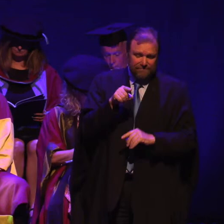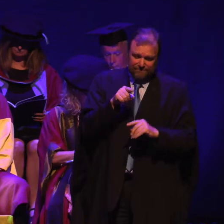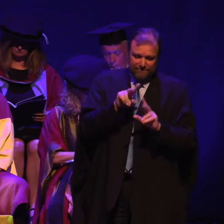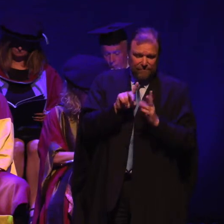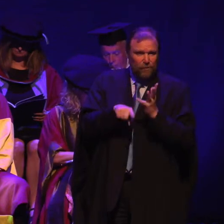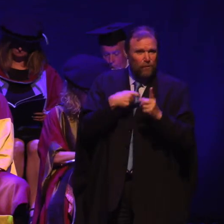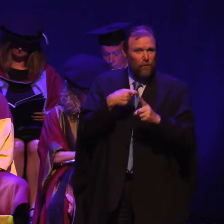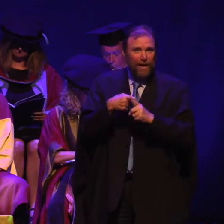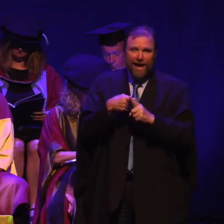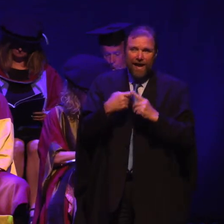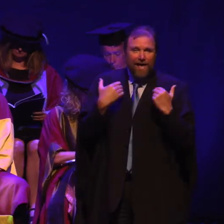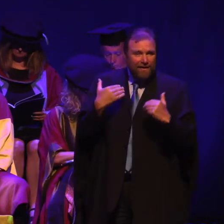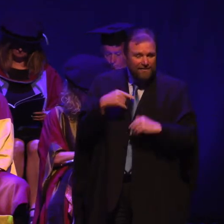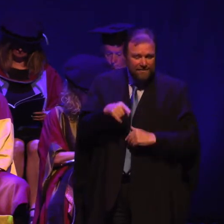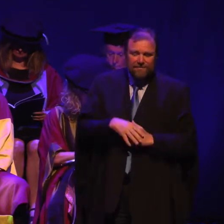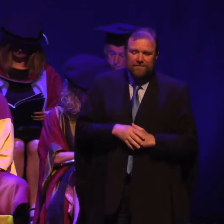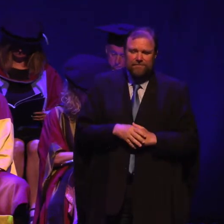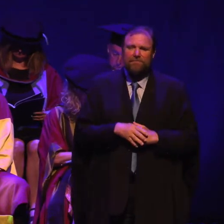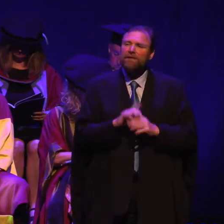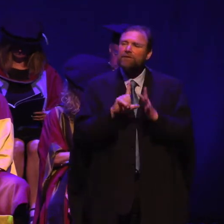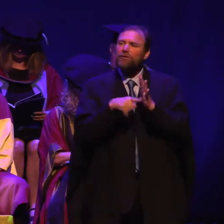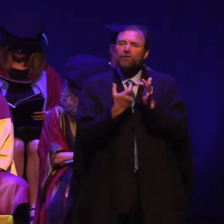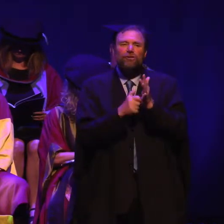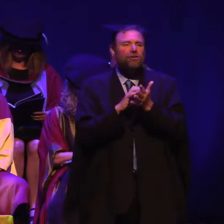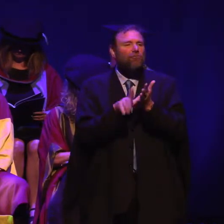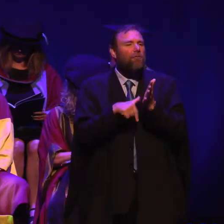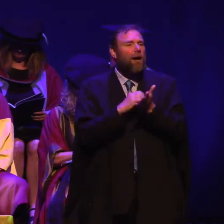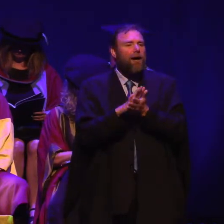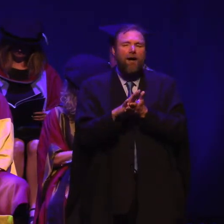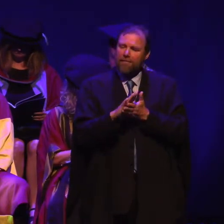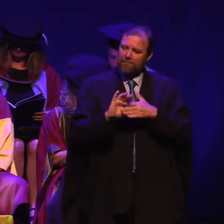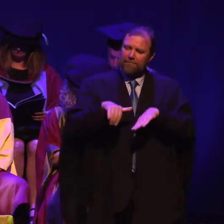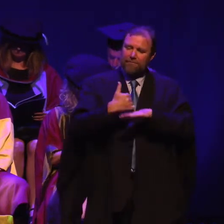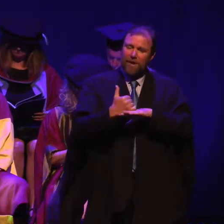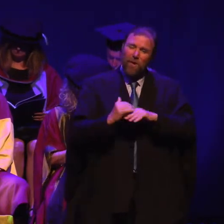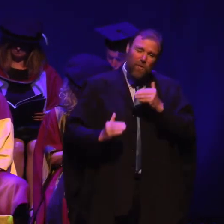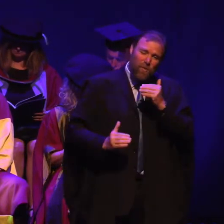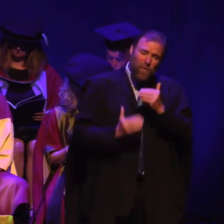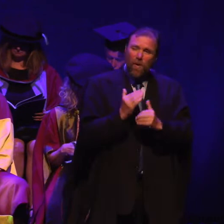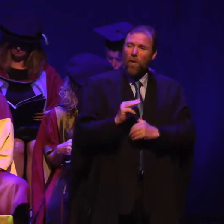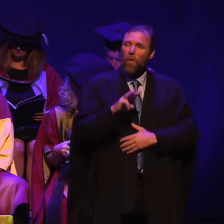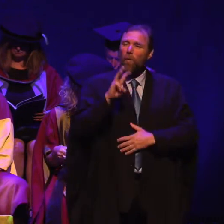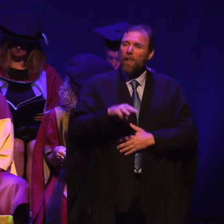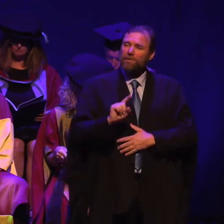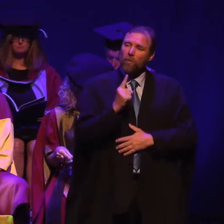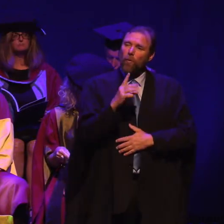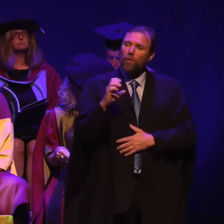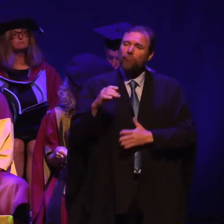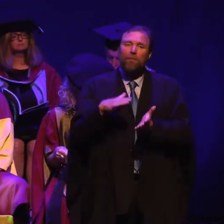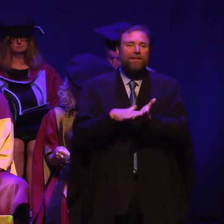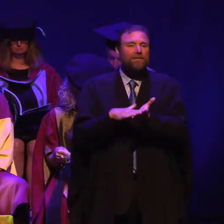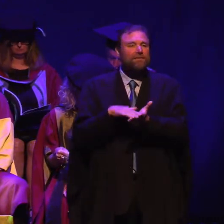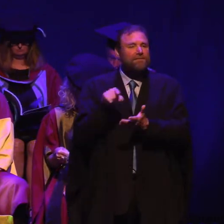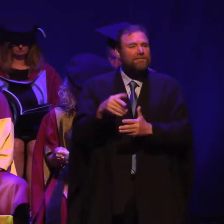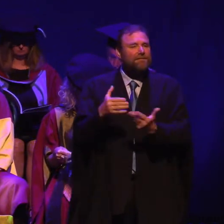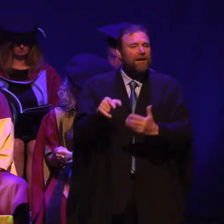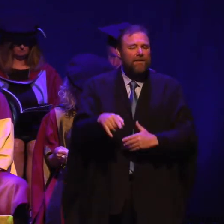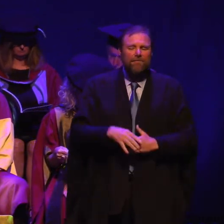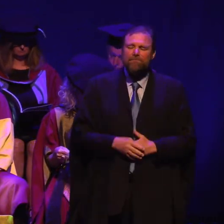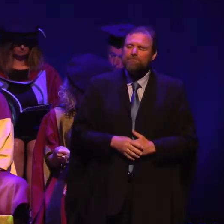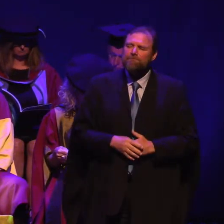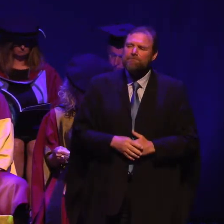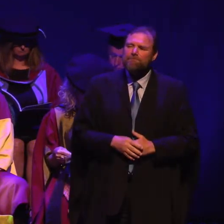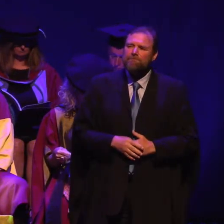Championships. And Jeremiah Azu set a new Welsh 100 metres record at the same event. And having